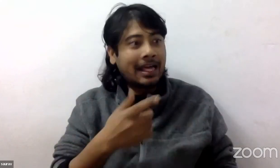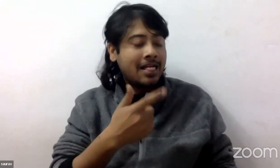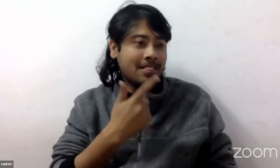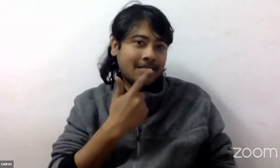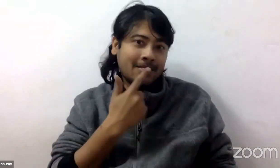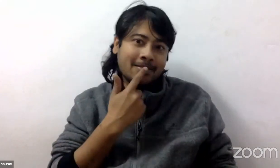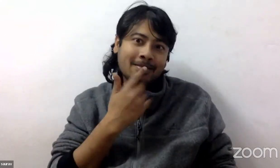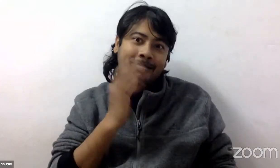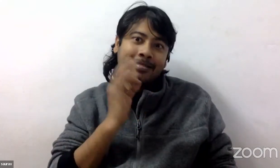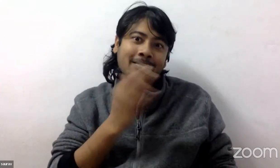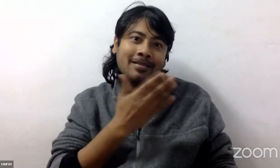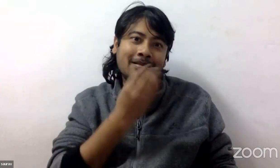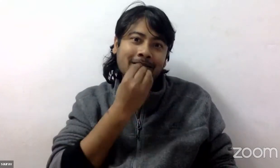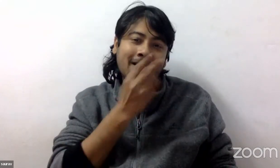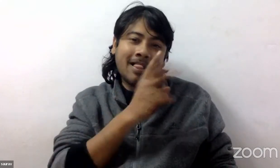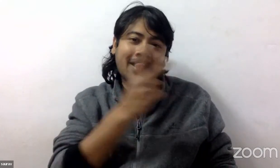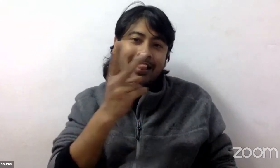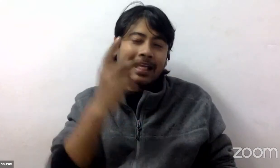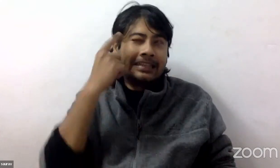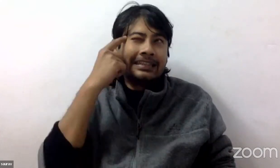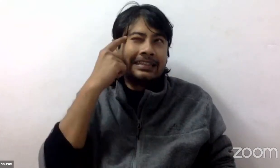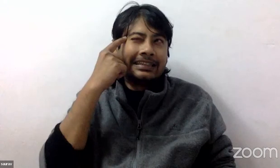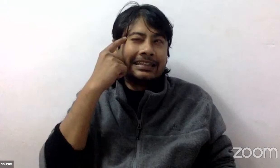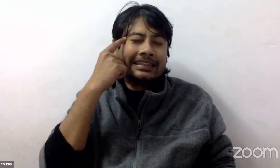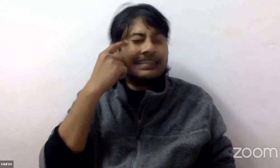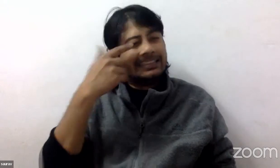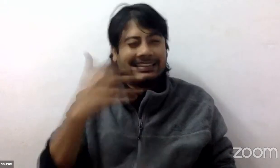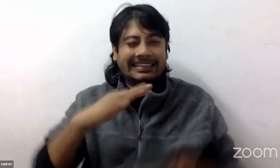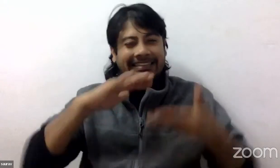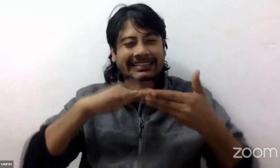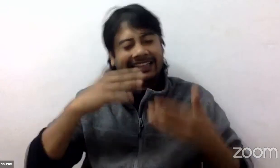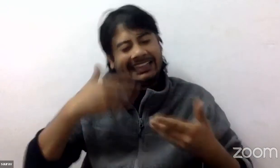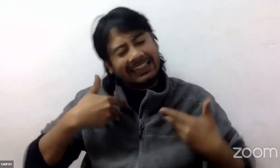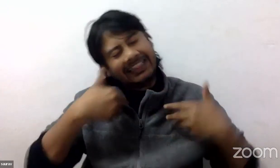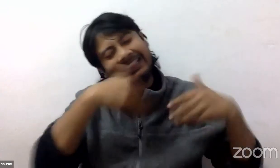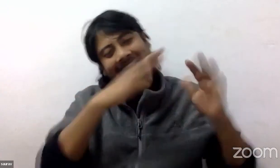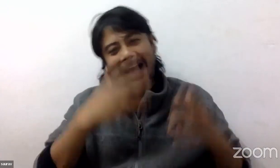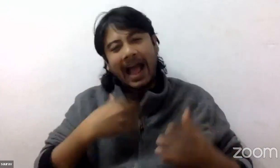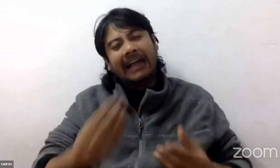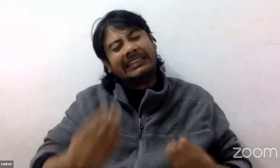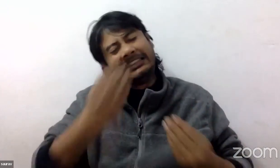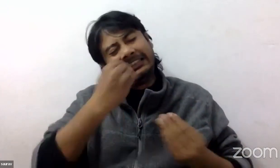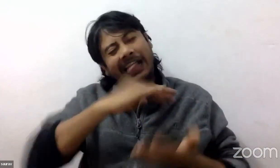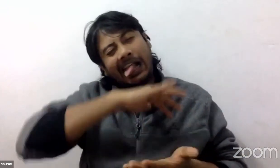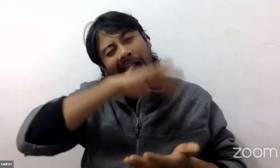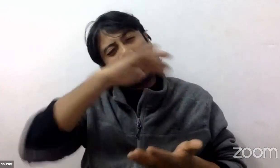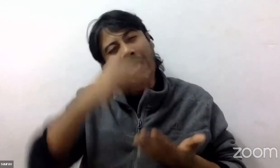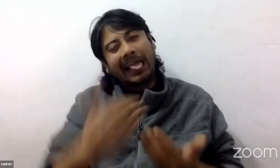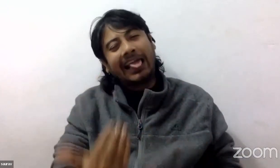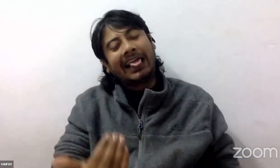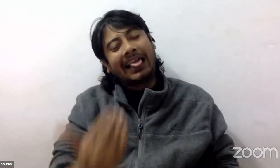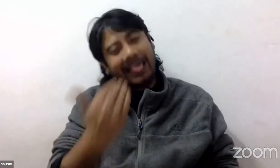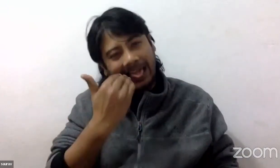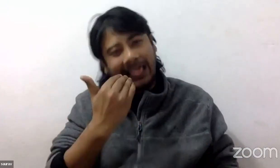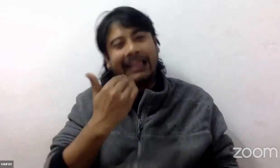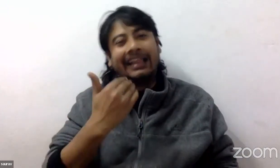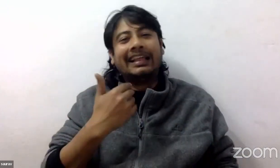wedding. So, okay, I'll go to a wedding and let me eat nicely on the wedding and I will observe the Trayodasi fast. So please do